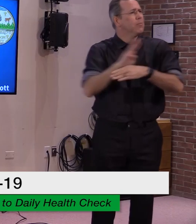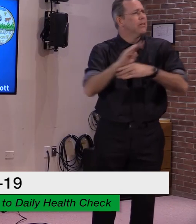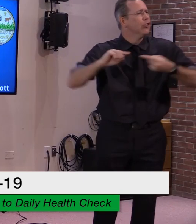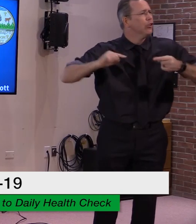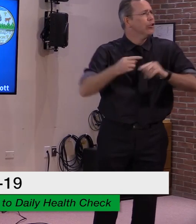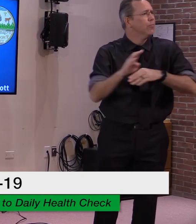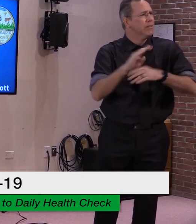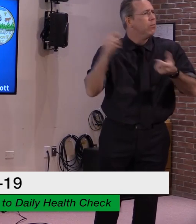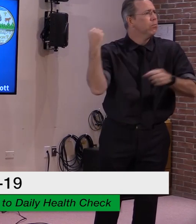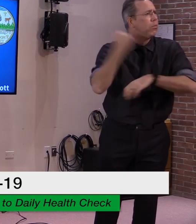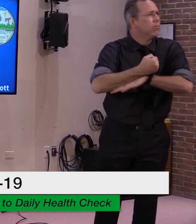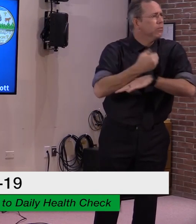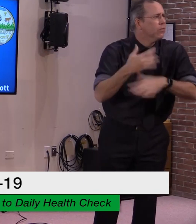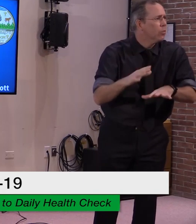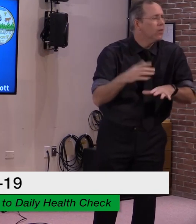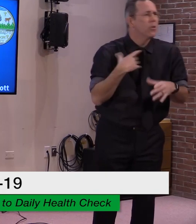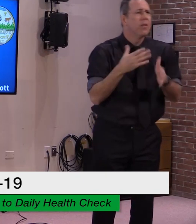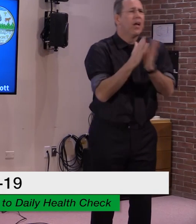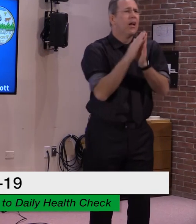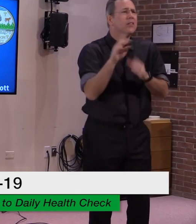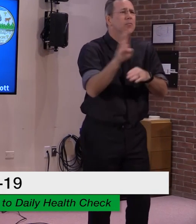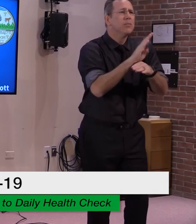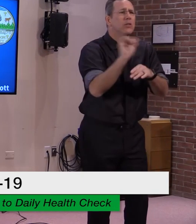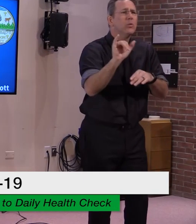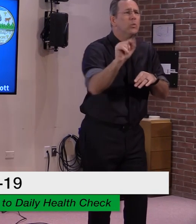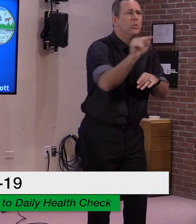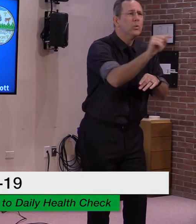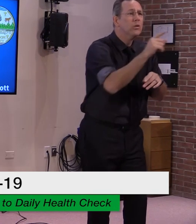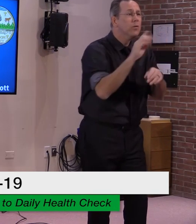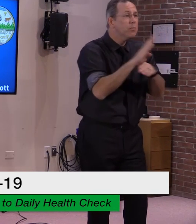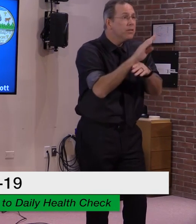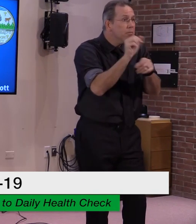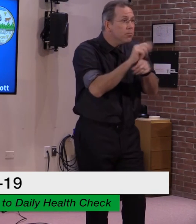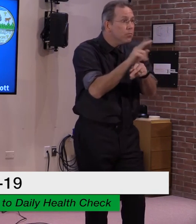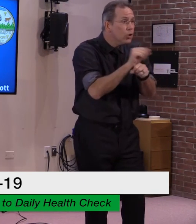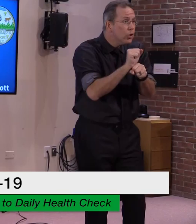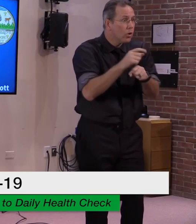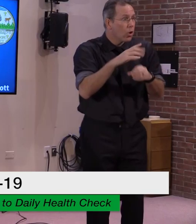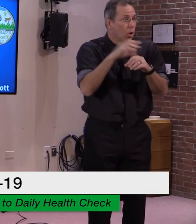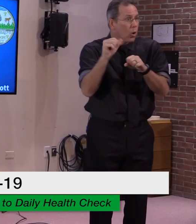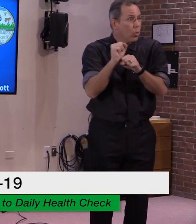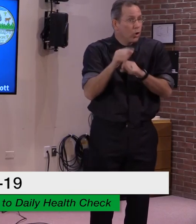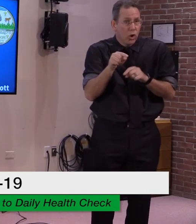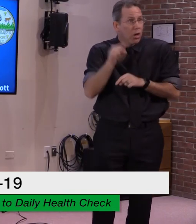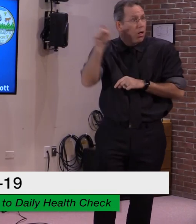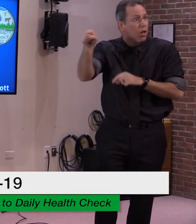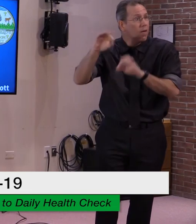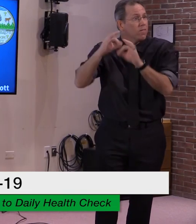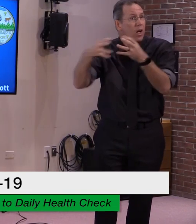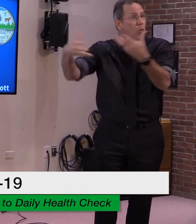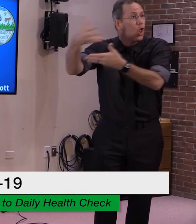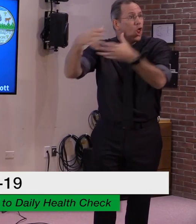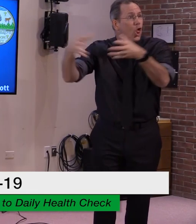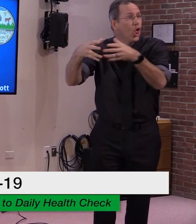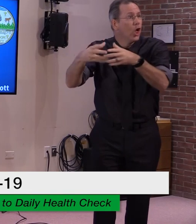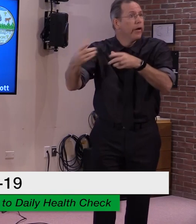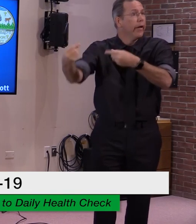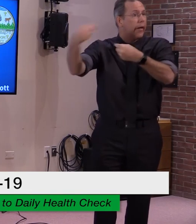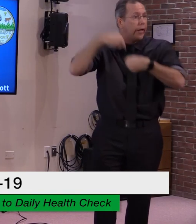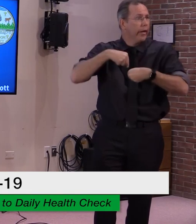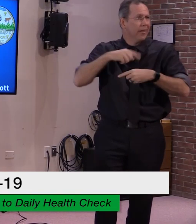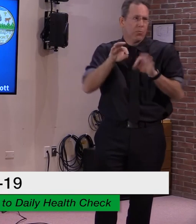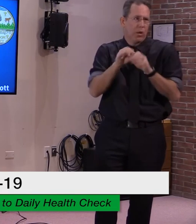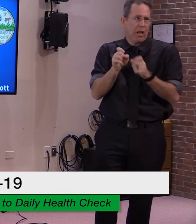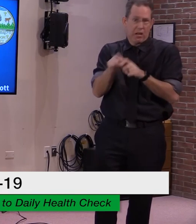asking employees to quarantine if they aren't adhering to our gathering restrictions to be clear this